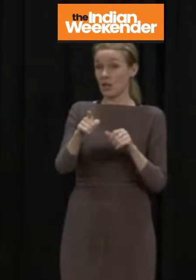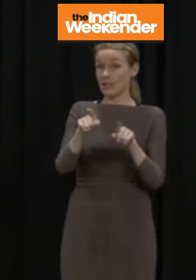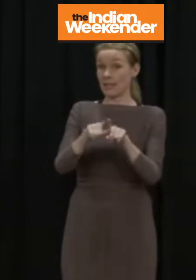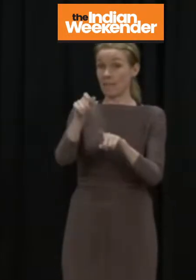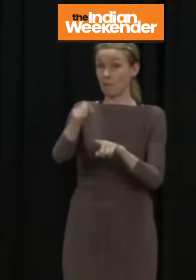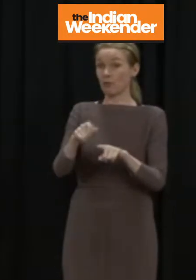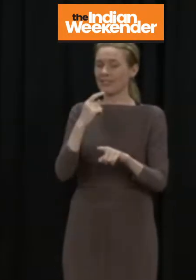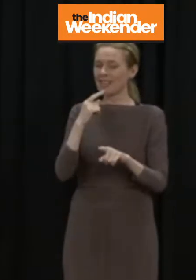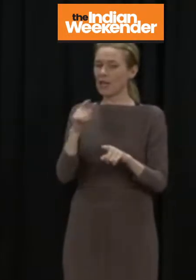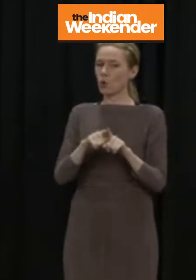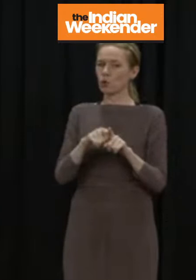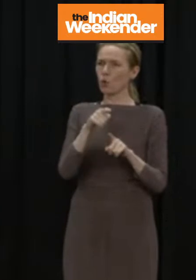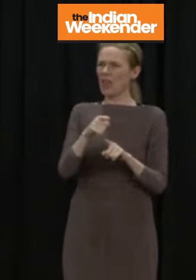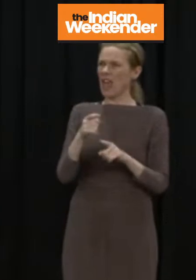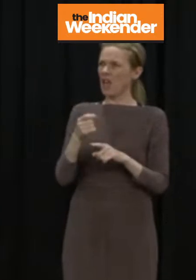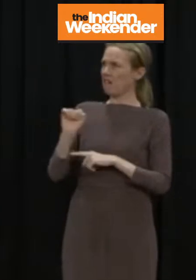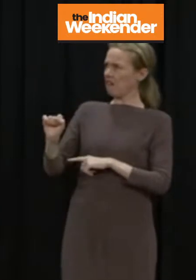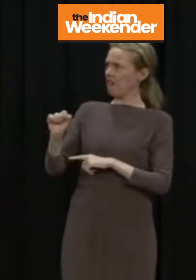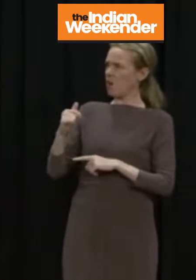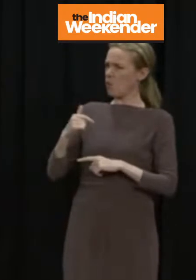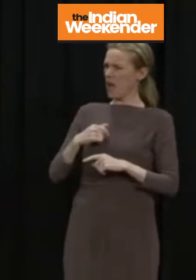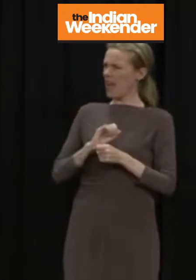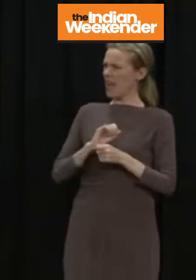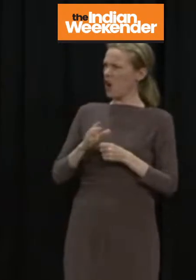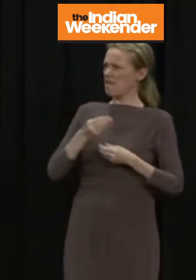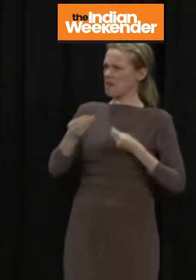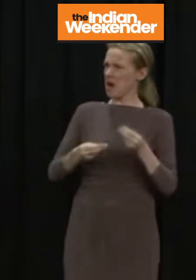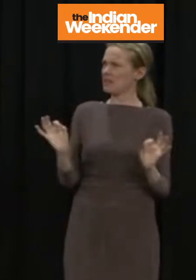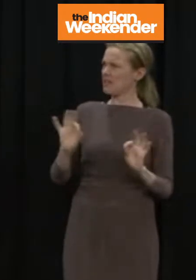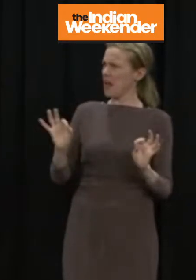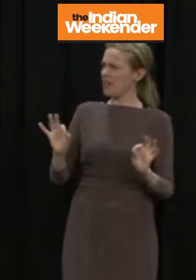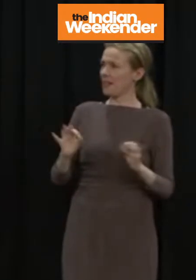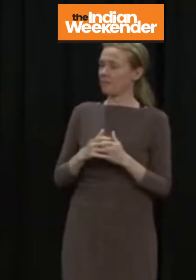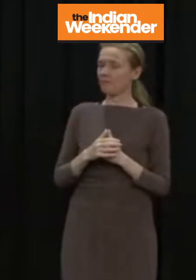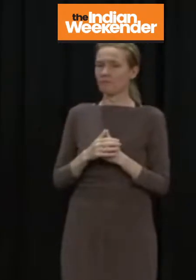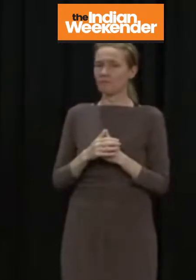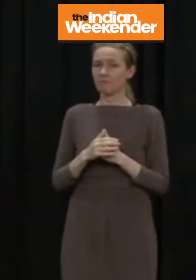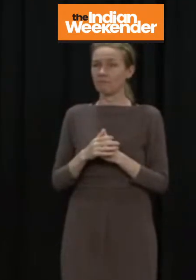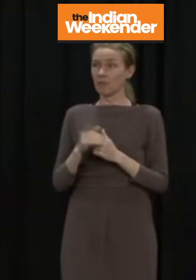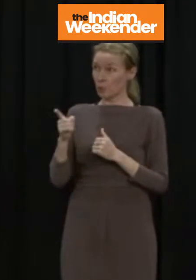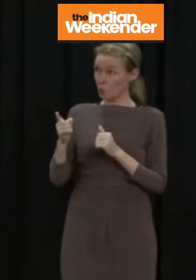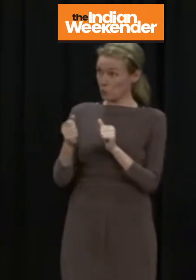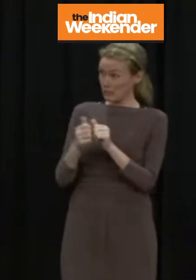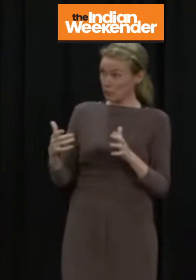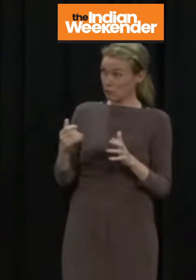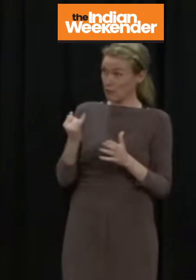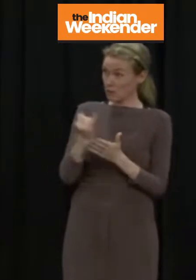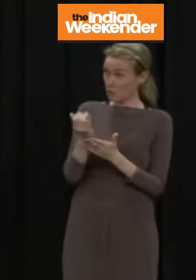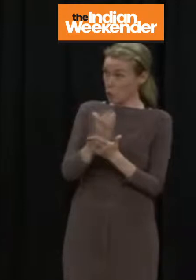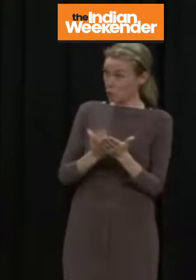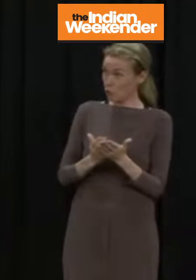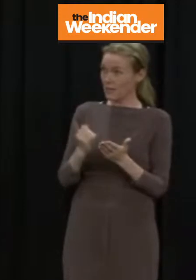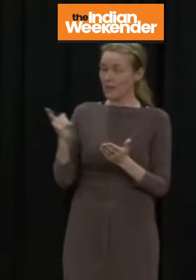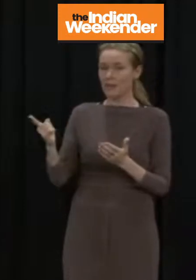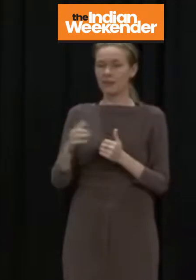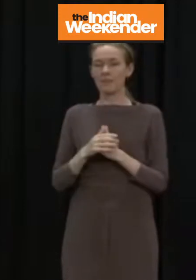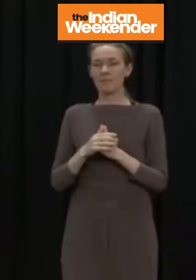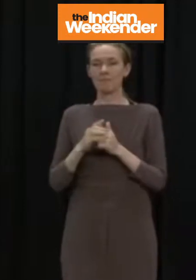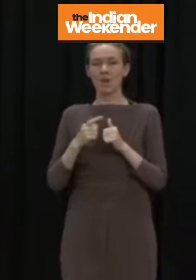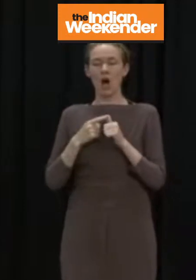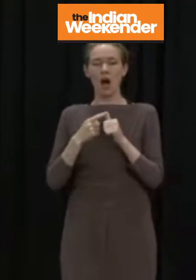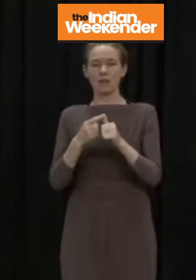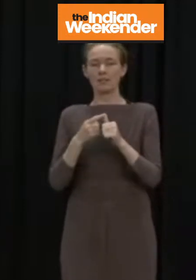but do you dispute that? Certainly there would be some evidence to suggest that there has